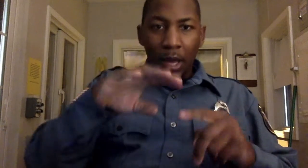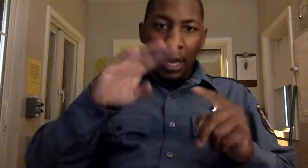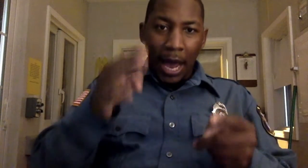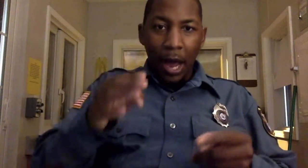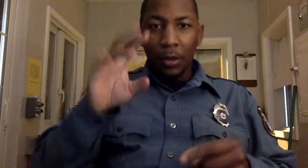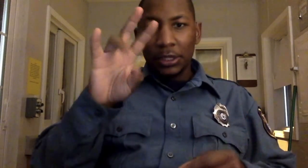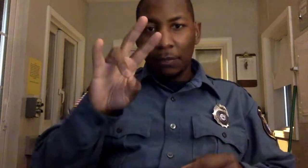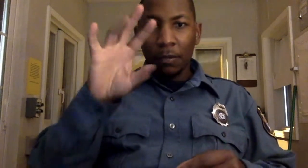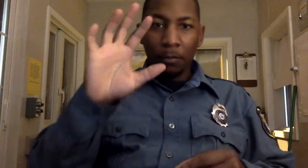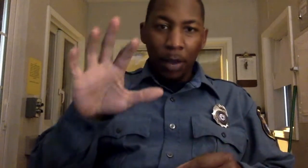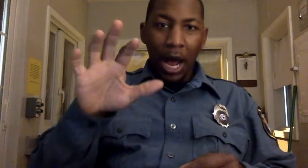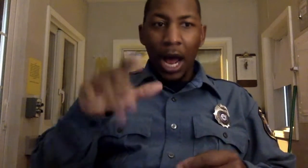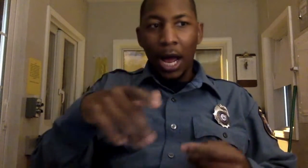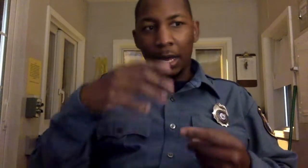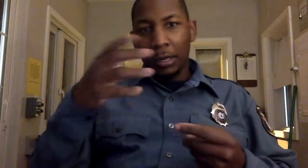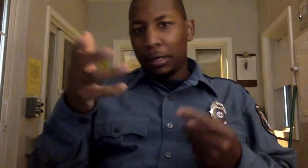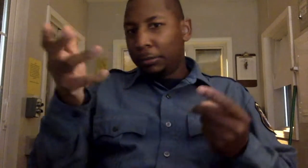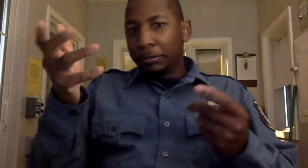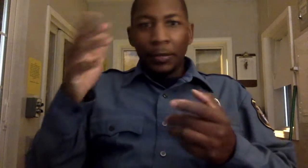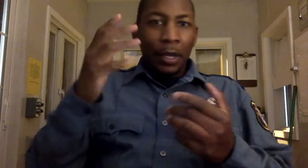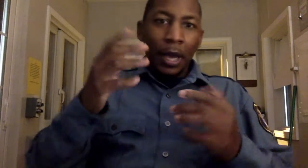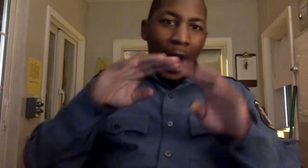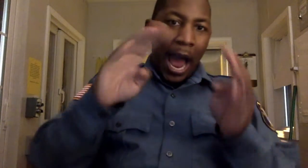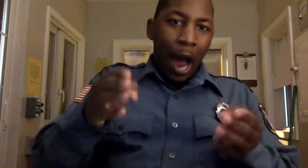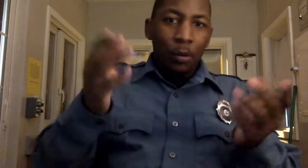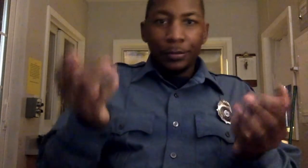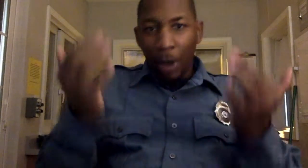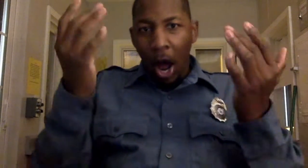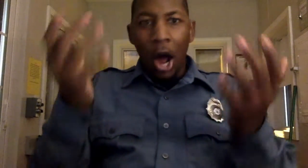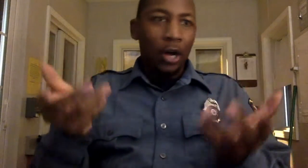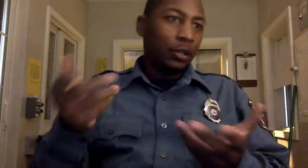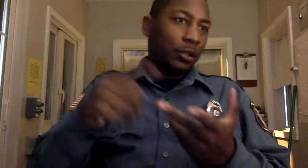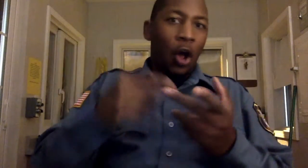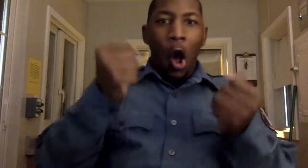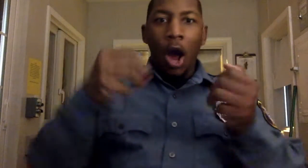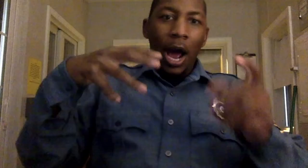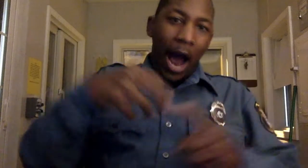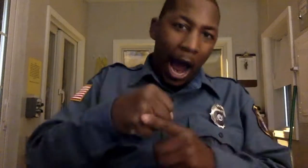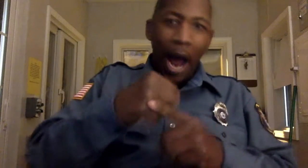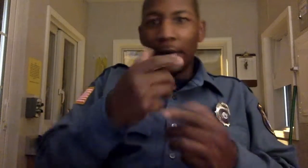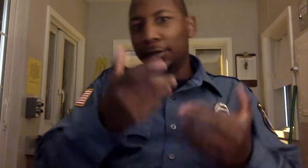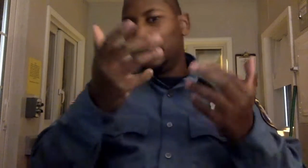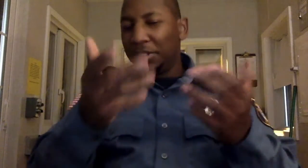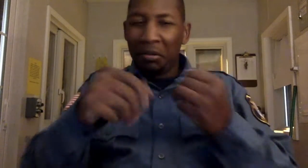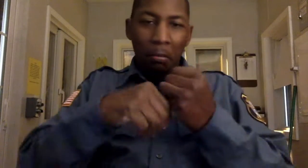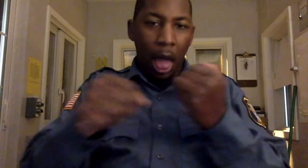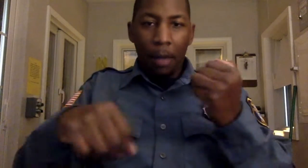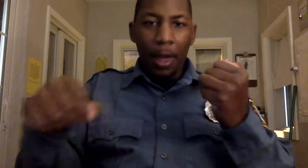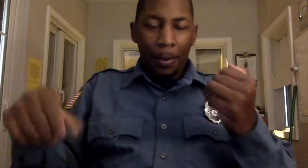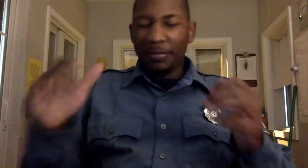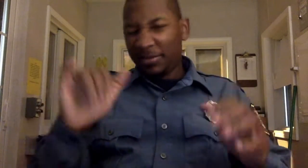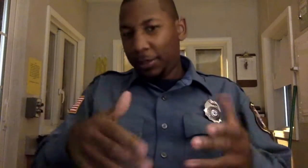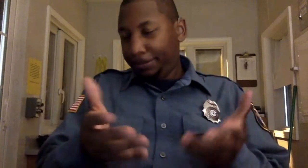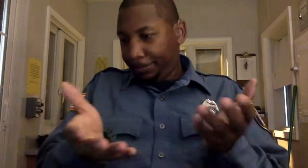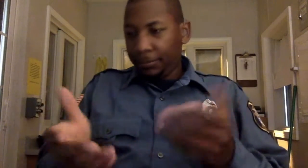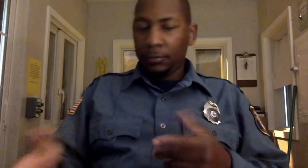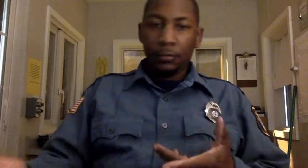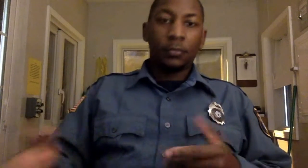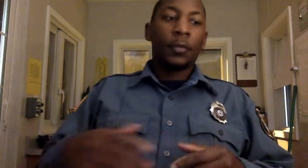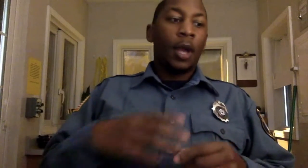you know, Firehouse 75 is, you know, there's a house fire, we have to go to this call, or there's a car accident or